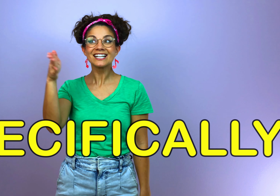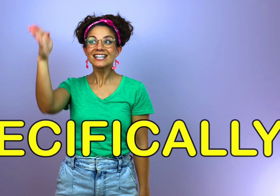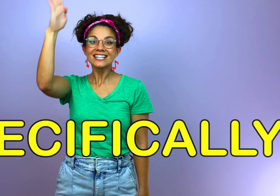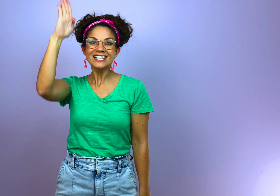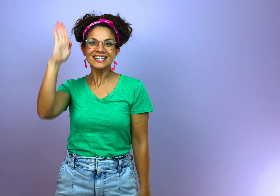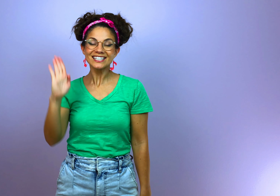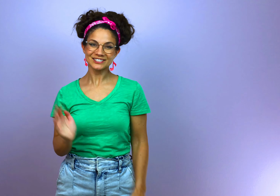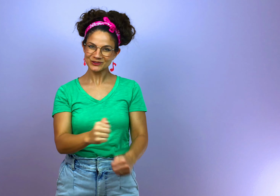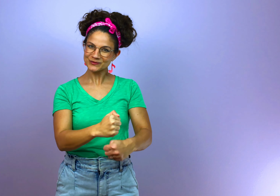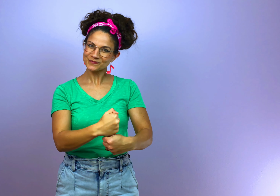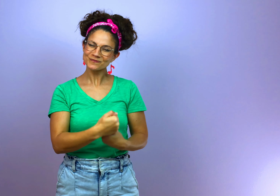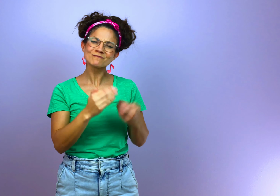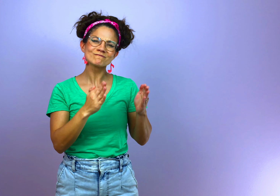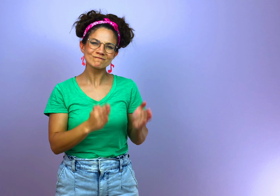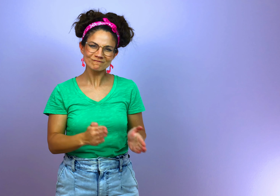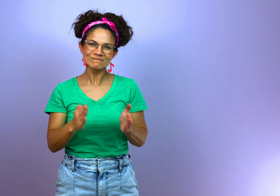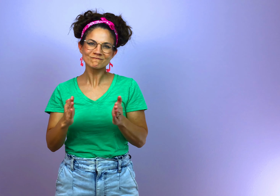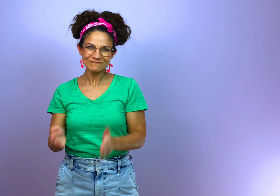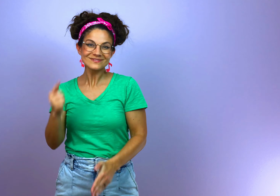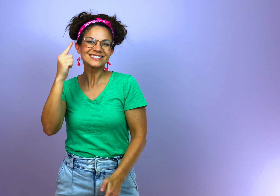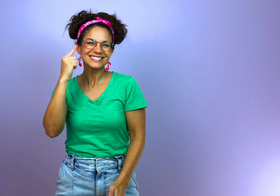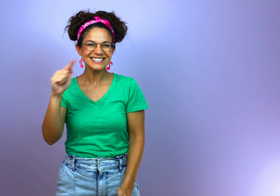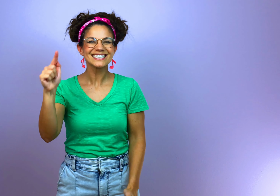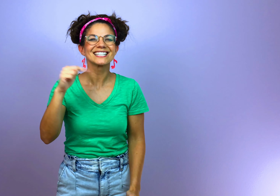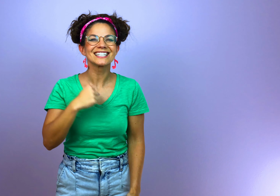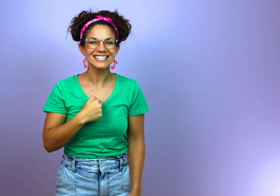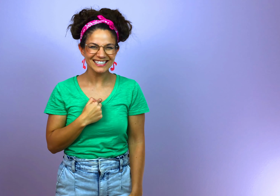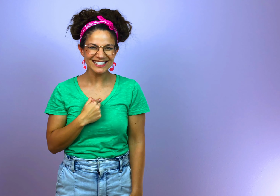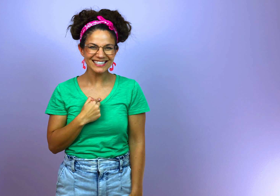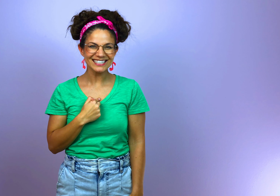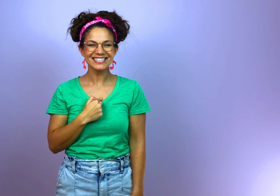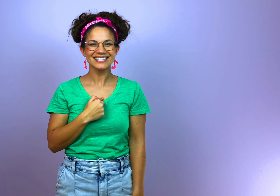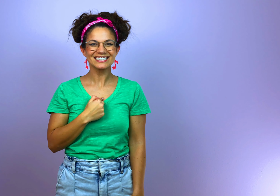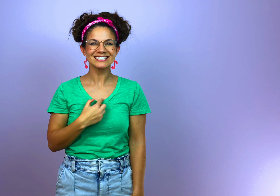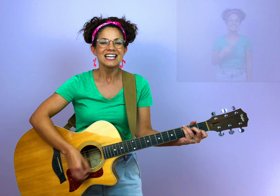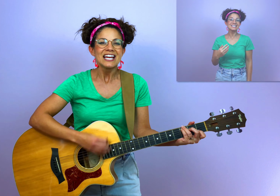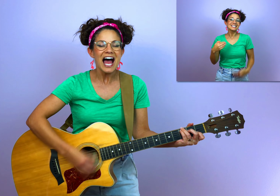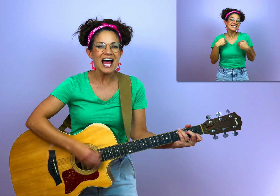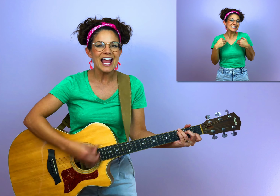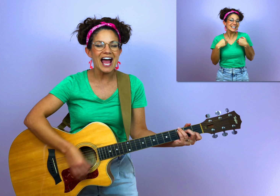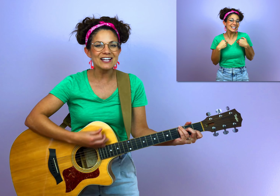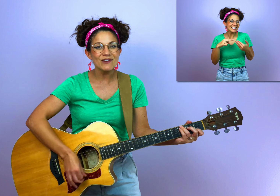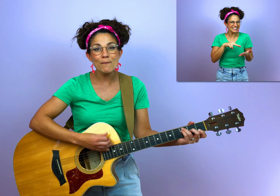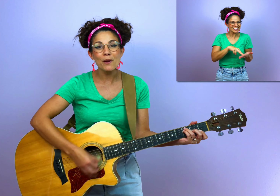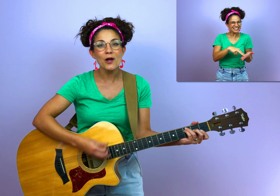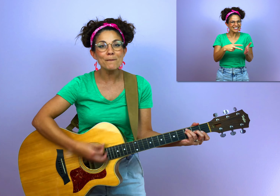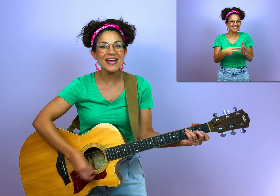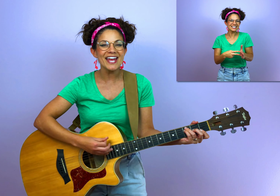God has a purpose just for me I have a purpose,